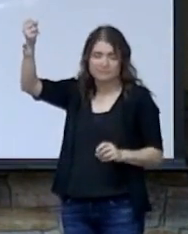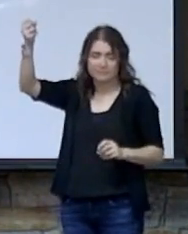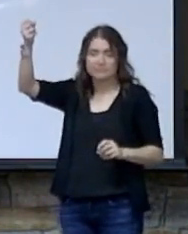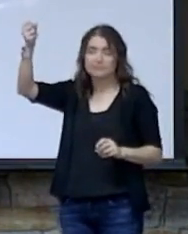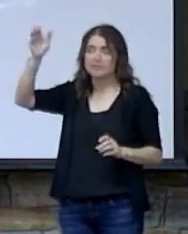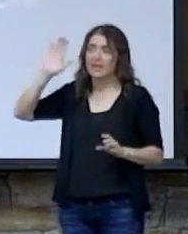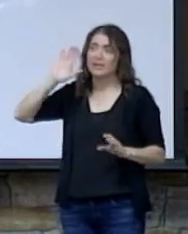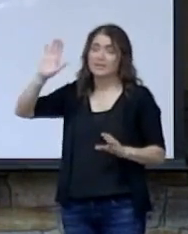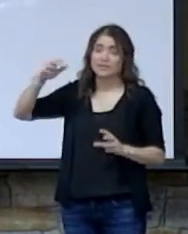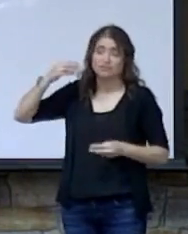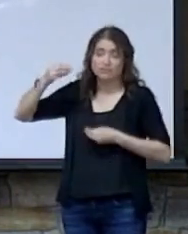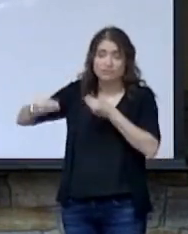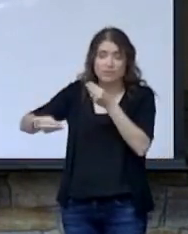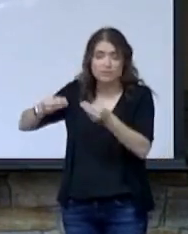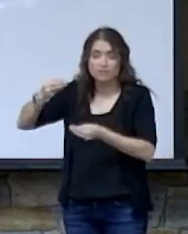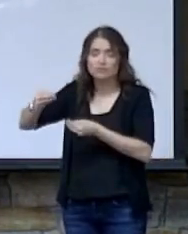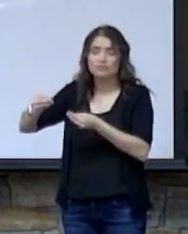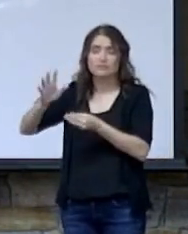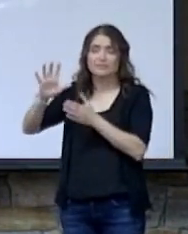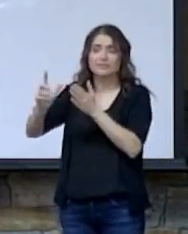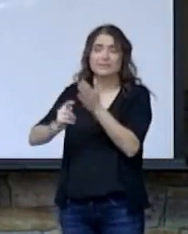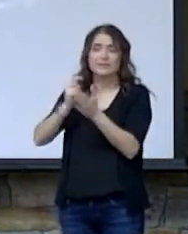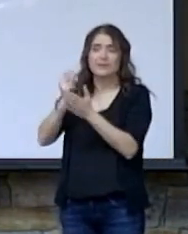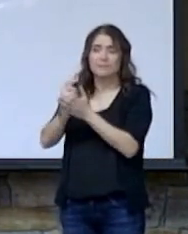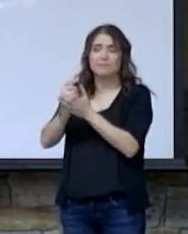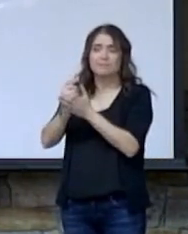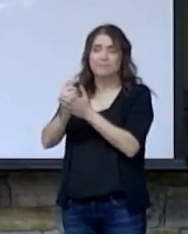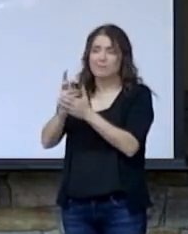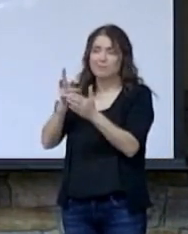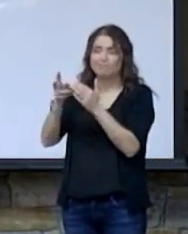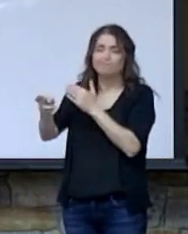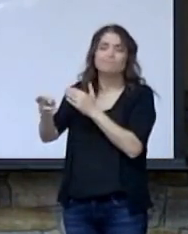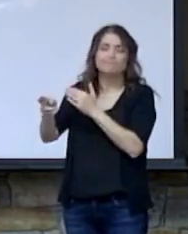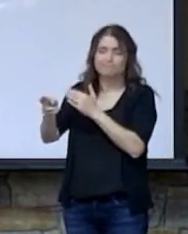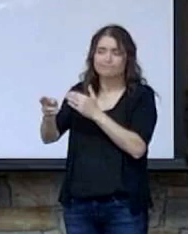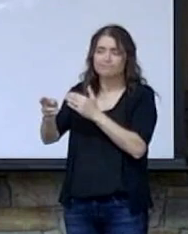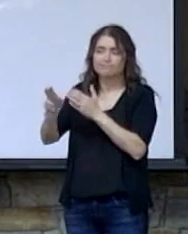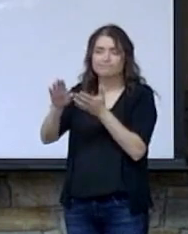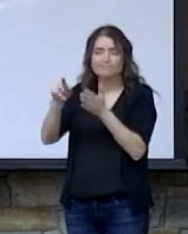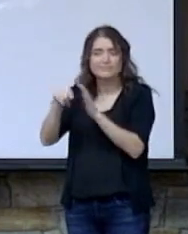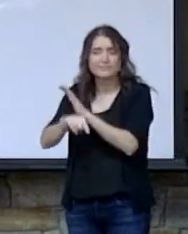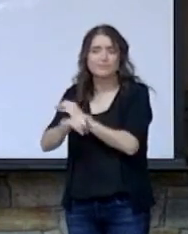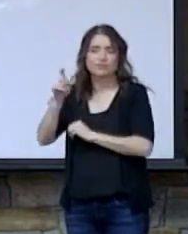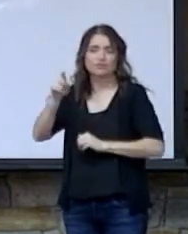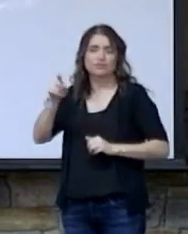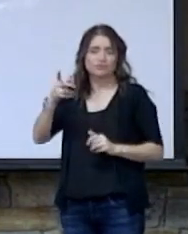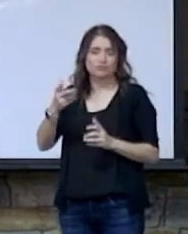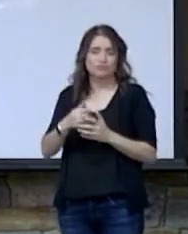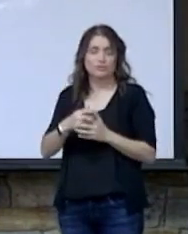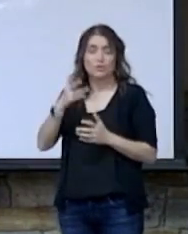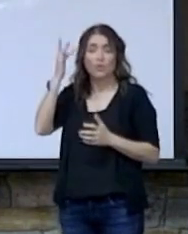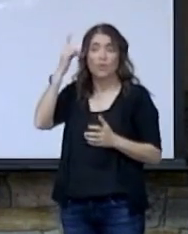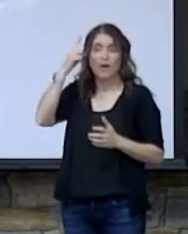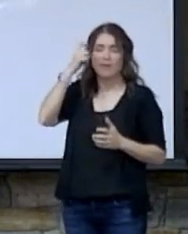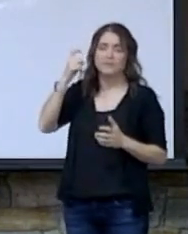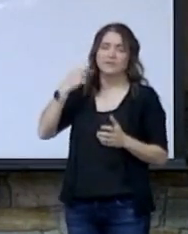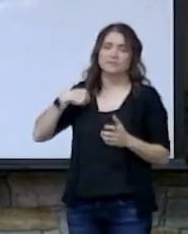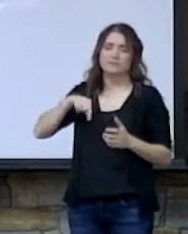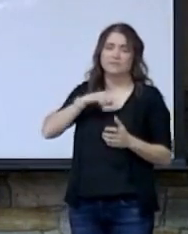His generation who considered that He was cut off out of the land of the living, stricken for the transgression of My